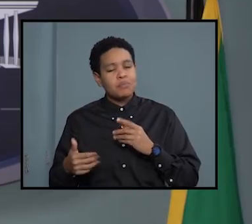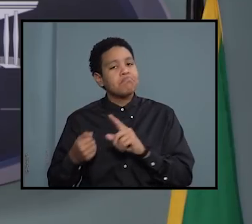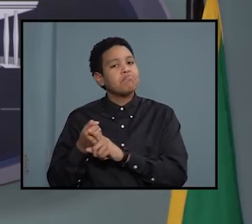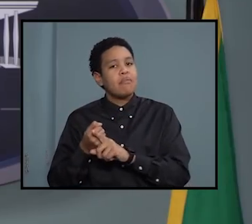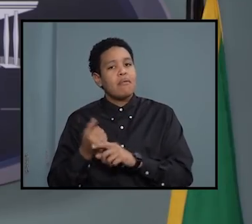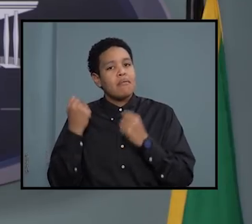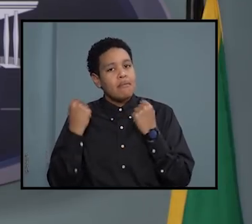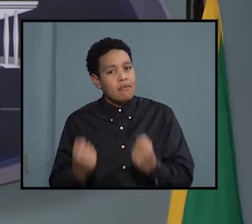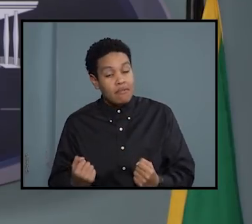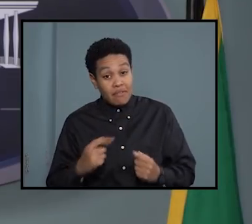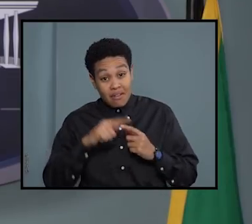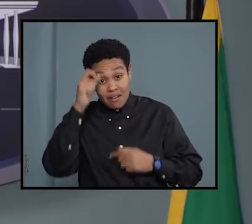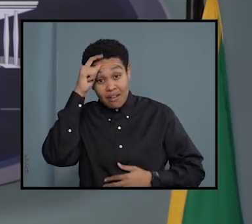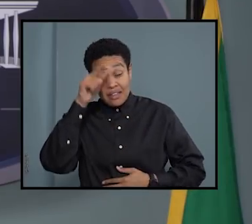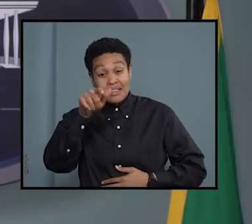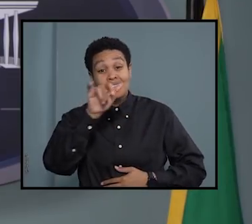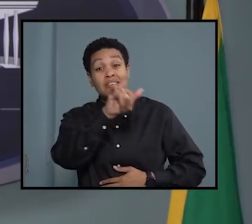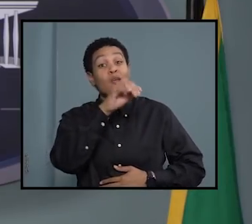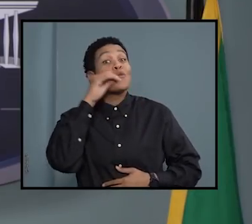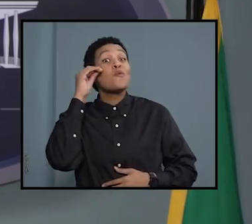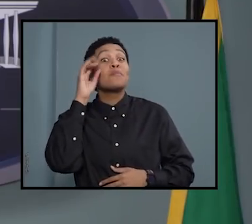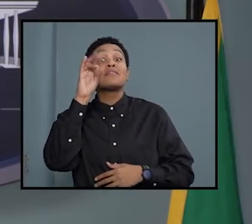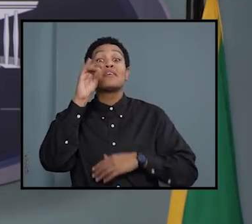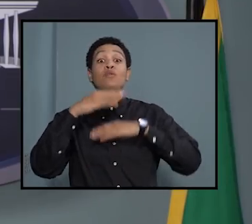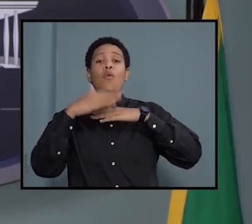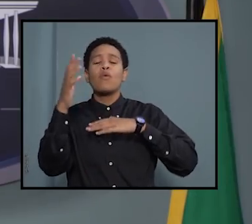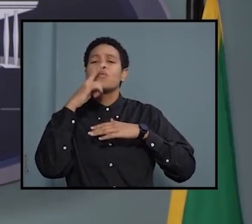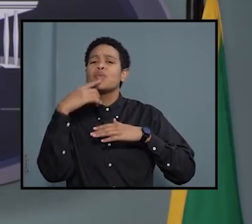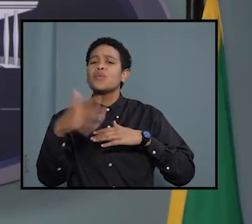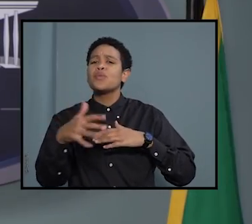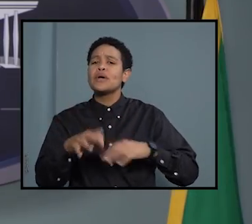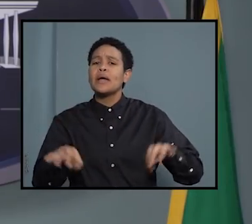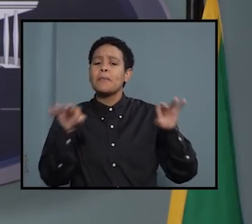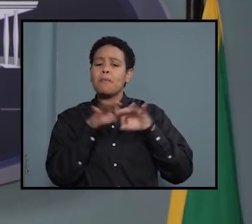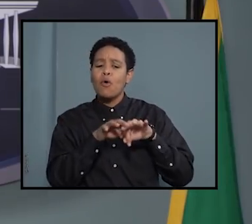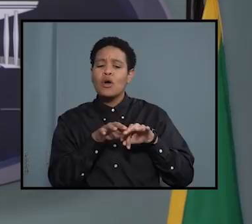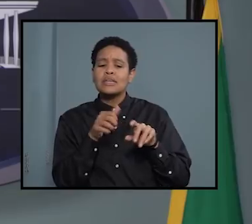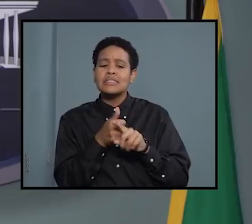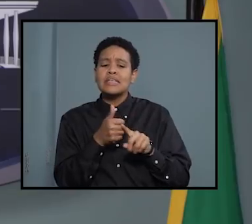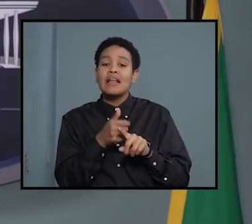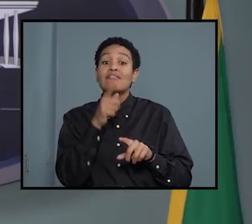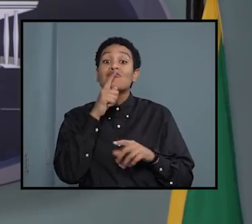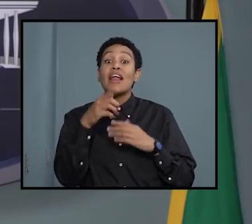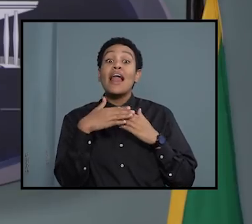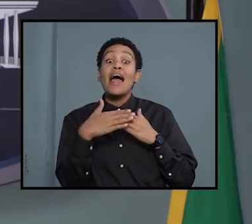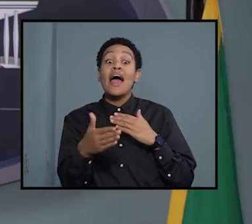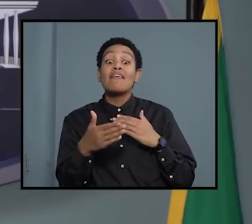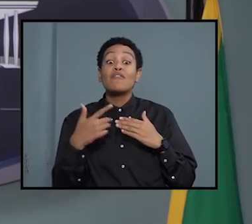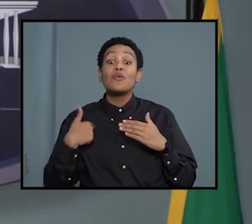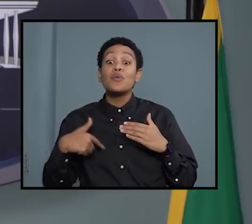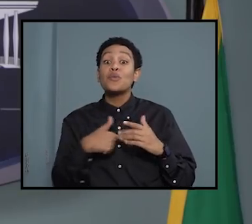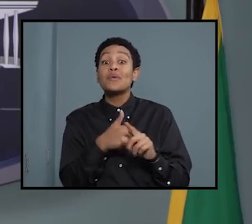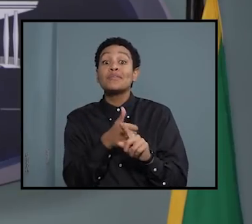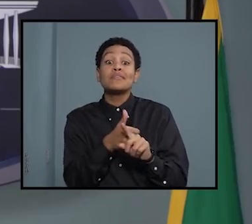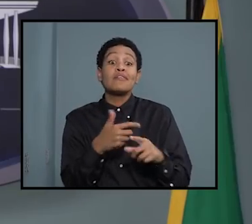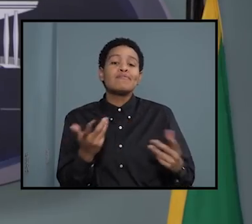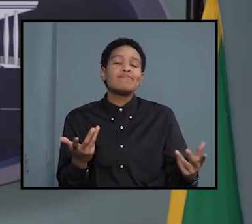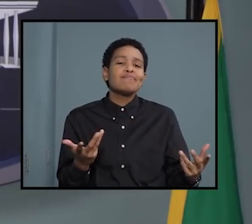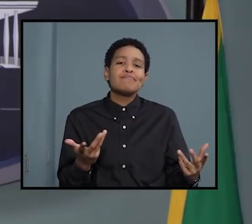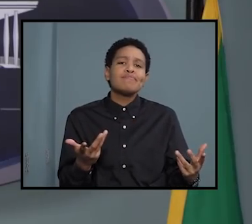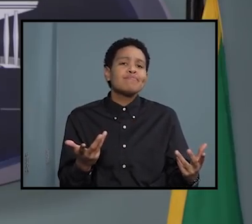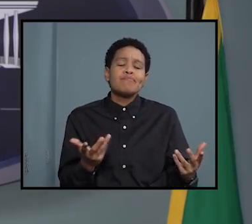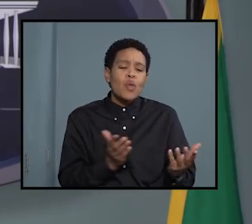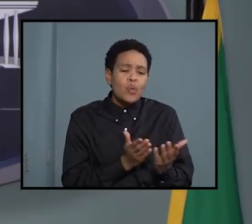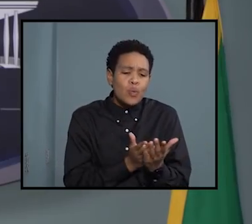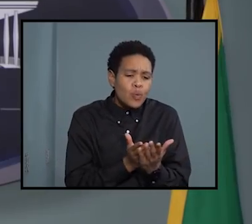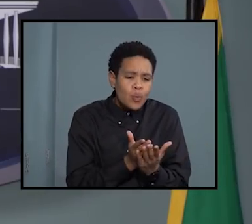or over is absolutely important, and one that even after we have gone